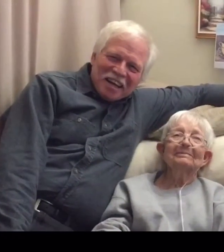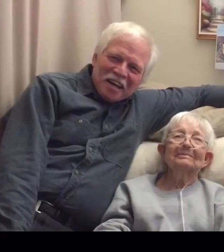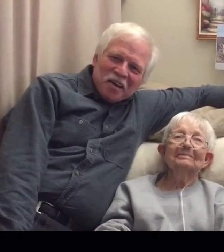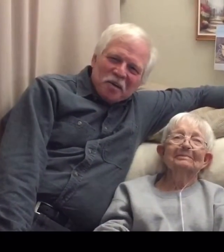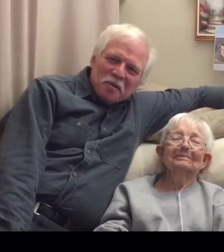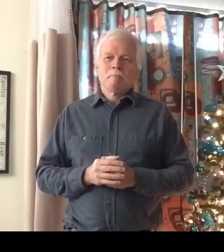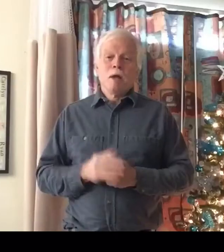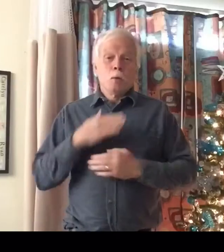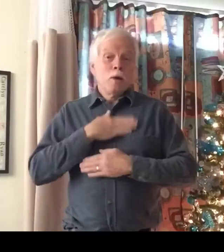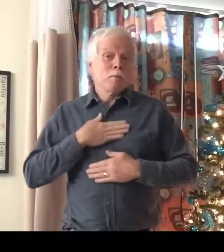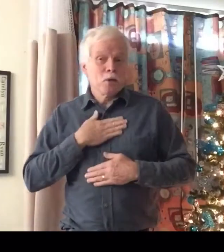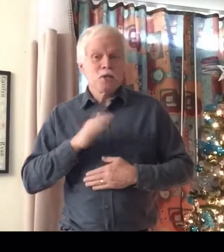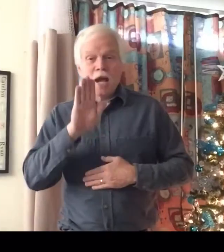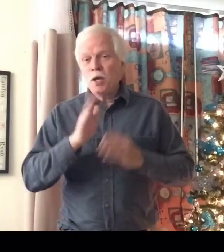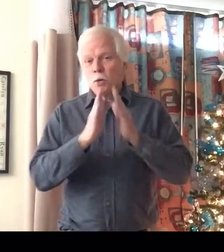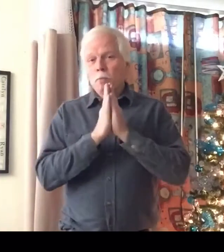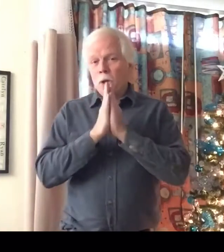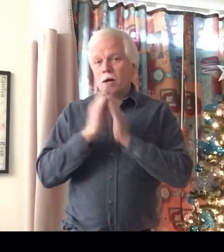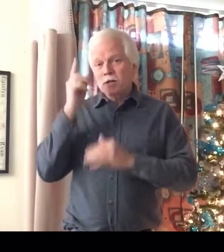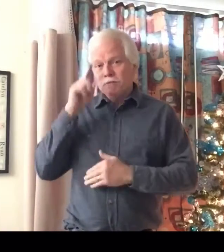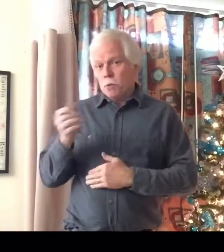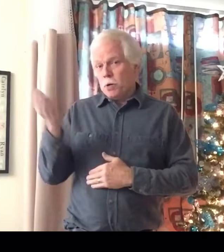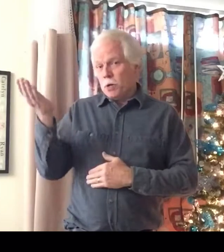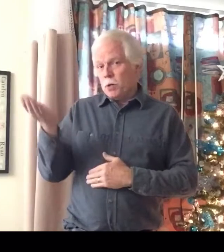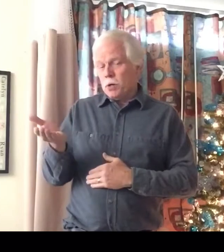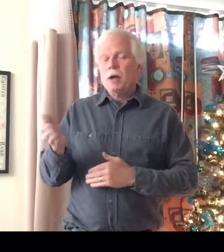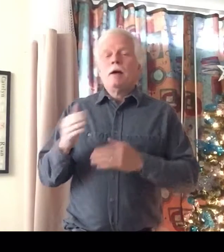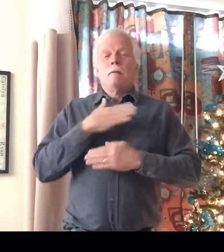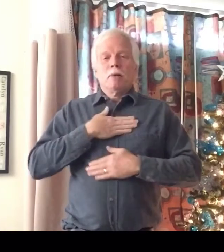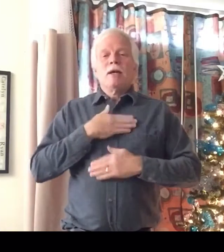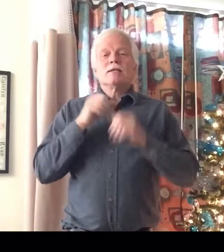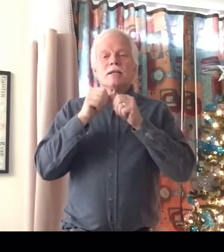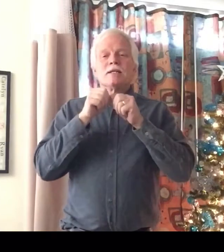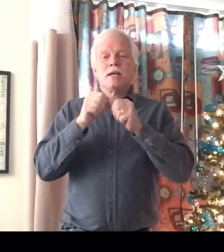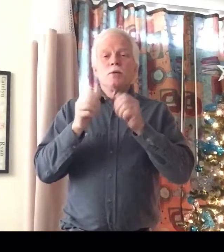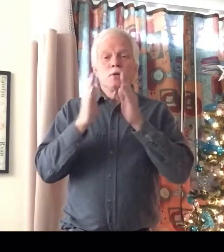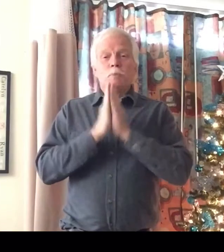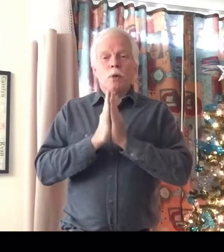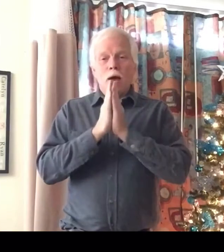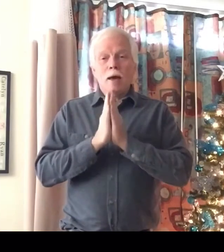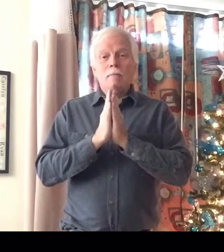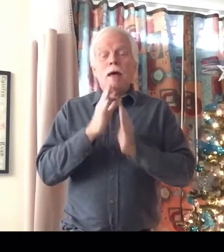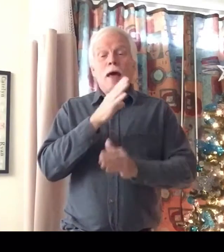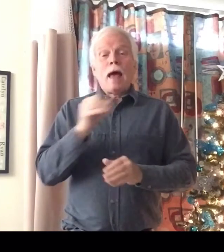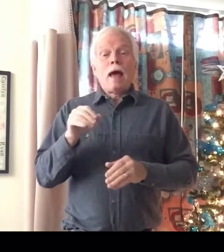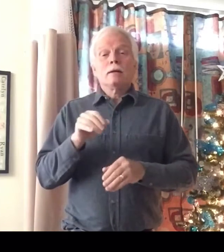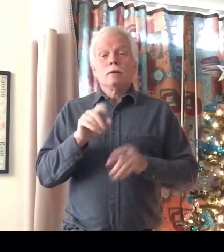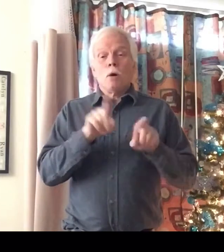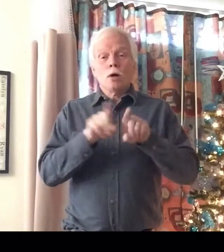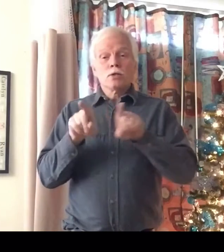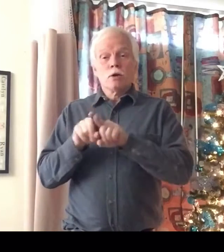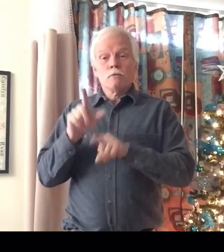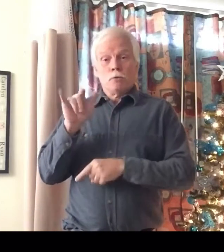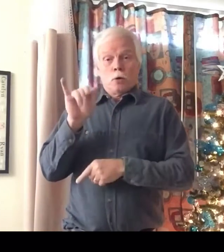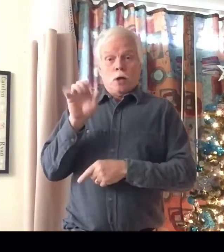know. We appreciate your prayers for her. Please continue to pray. And also for